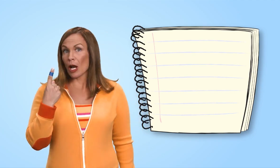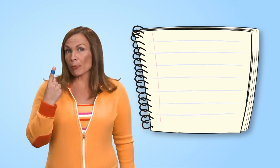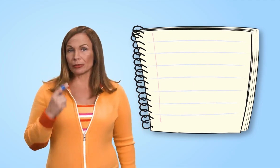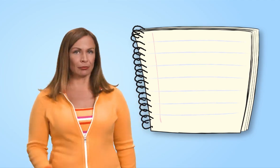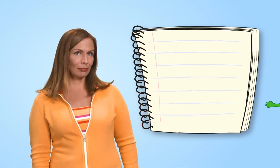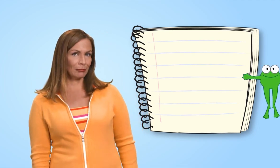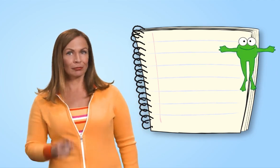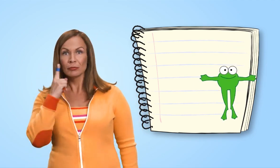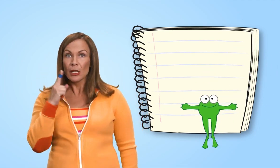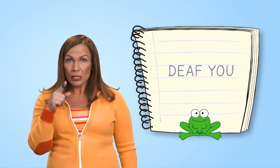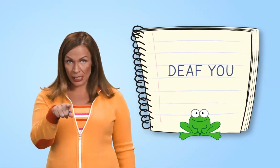up. Deaf you?